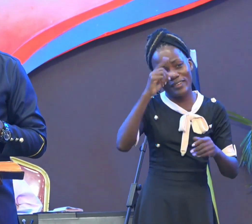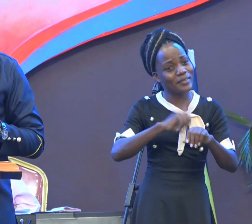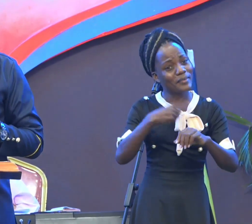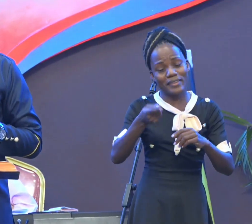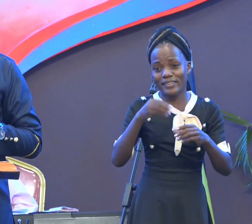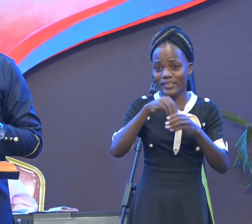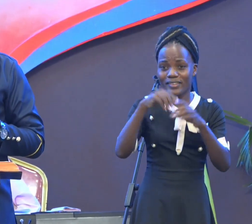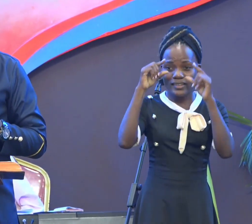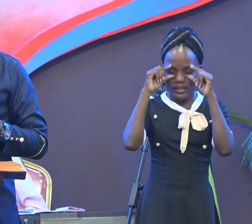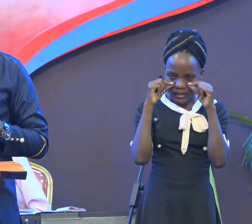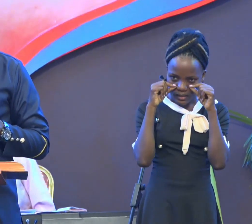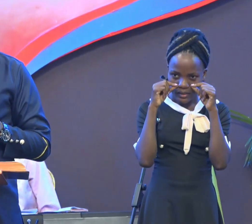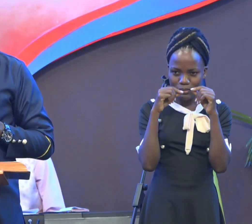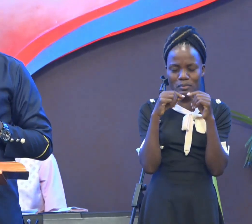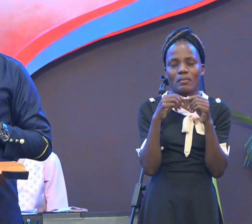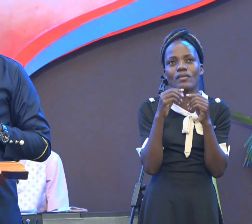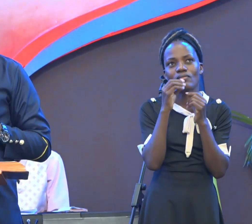wisdom anymore.